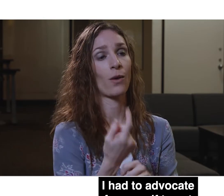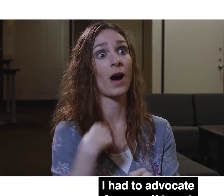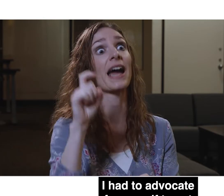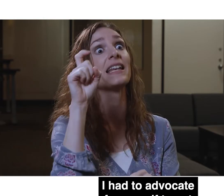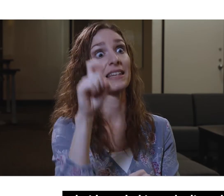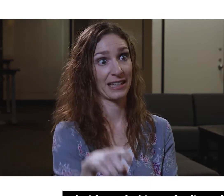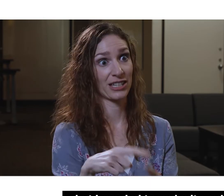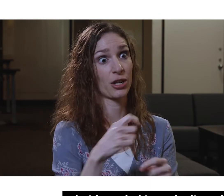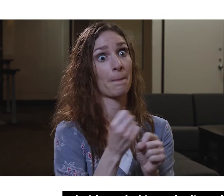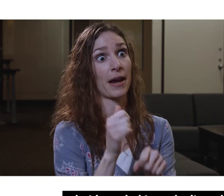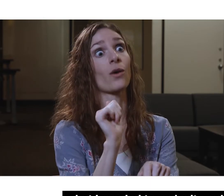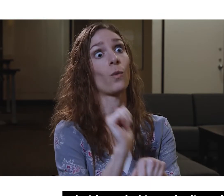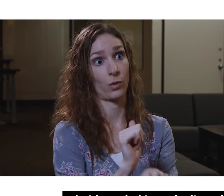myself to get what I needed to make it work.